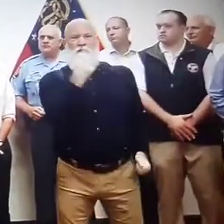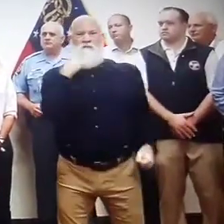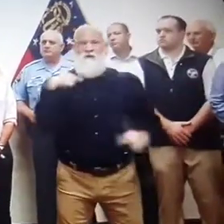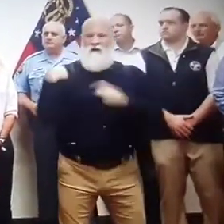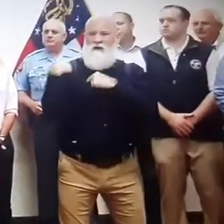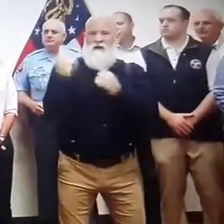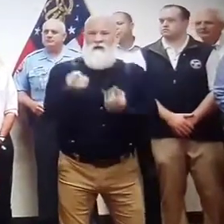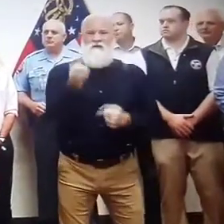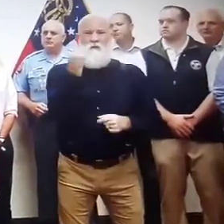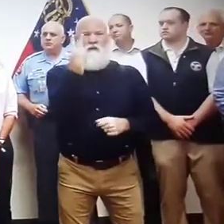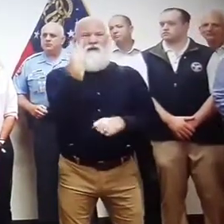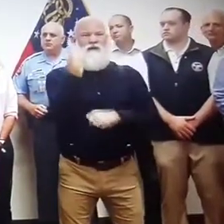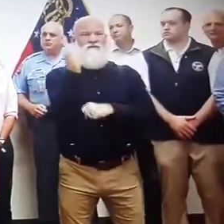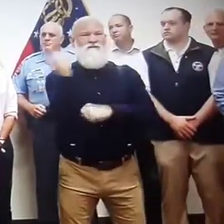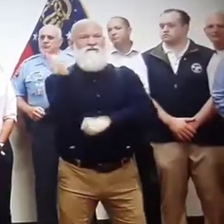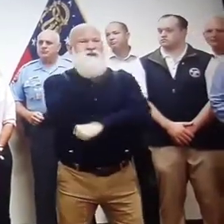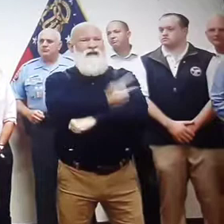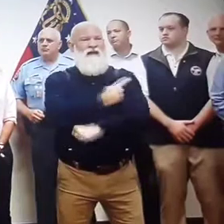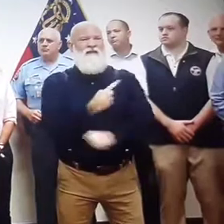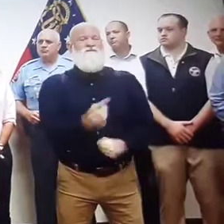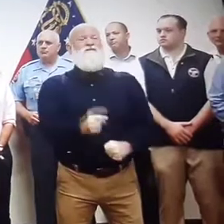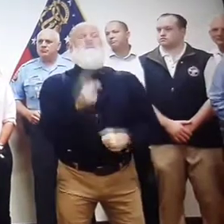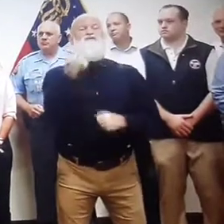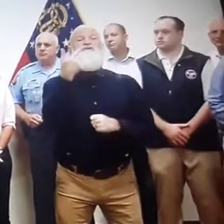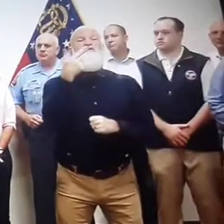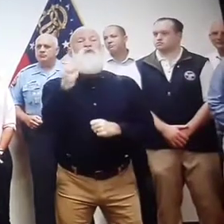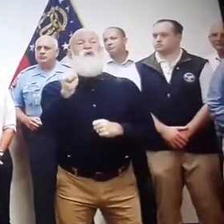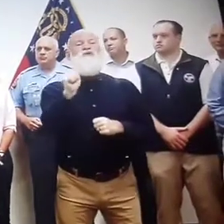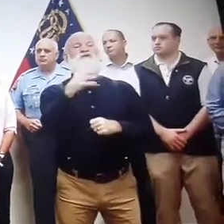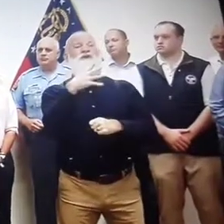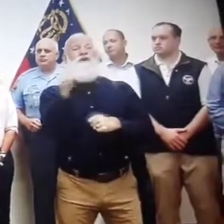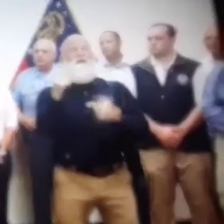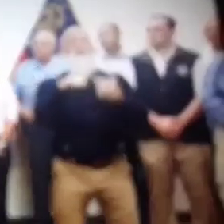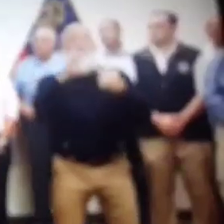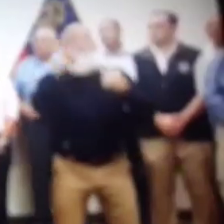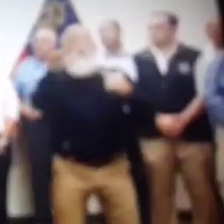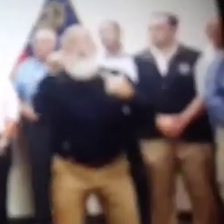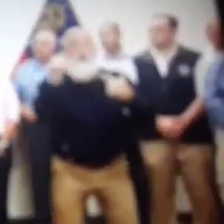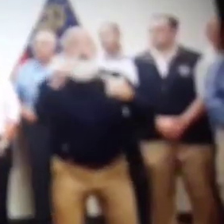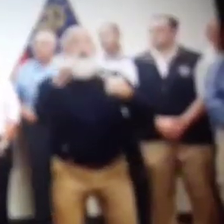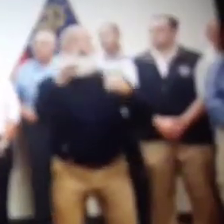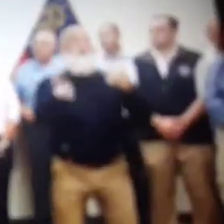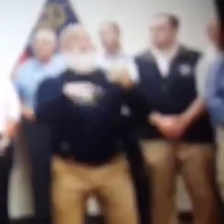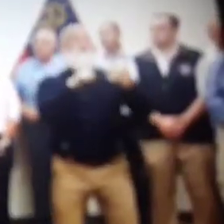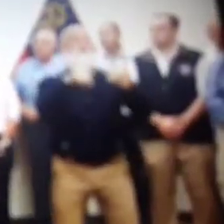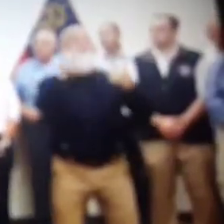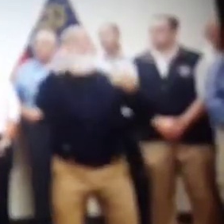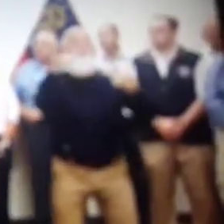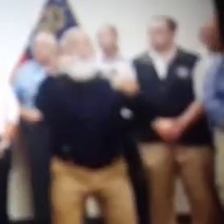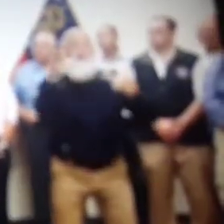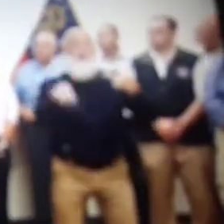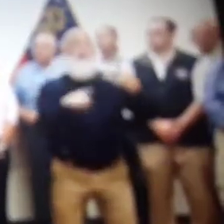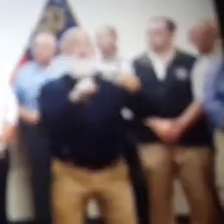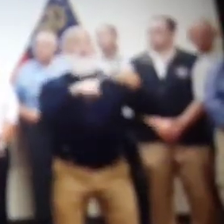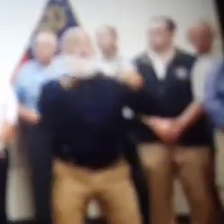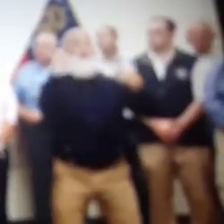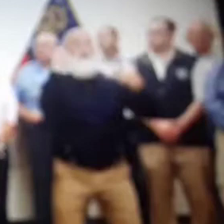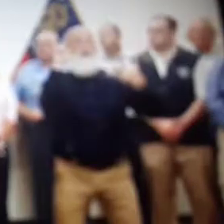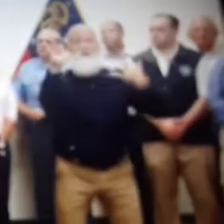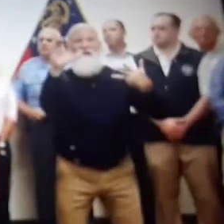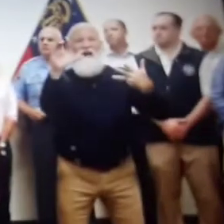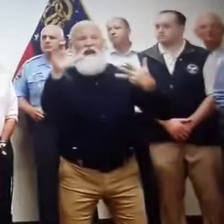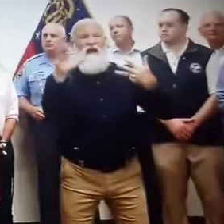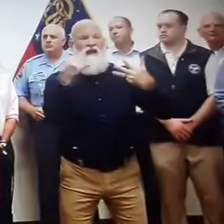across Florida, South Carolina, North Carolina, and probably into Virginia, is a whole of